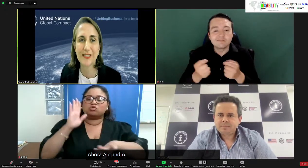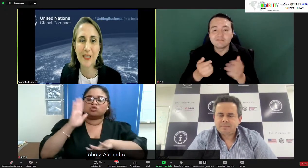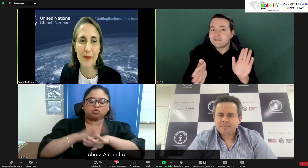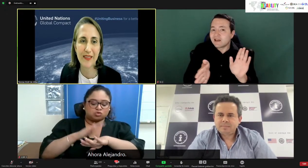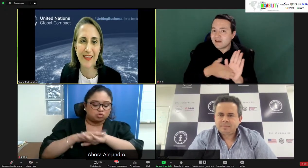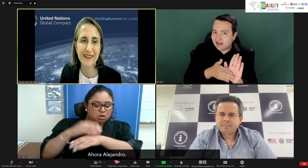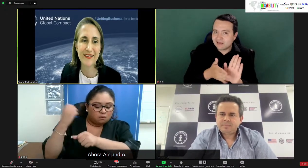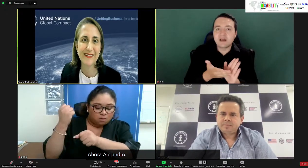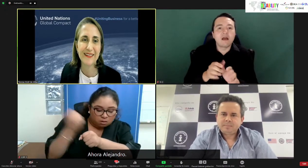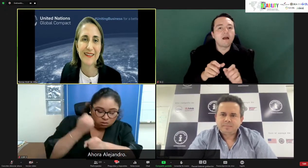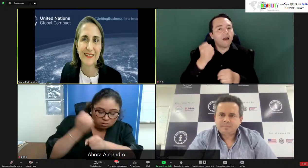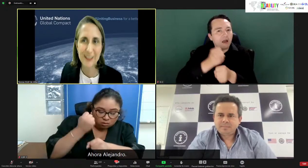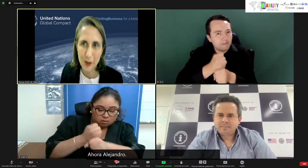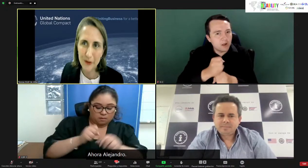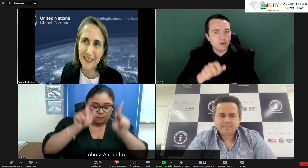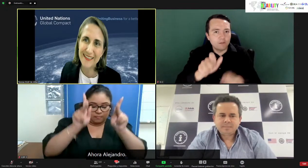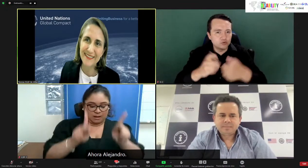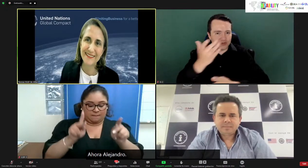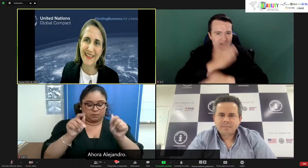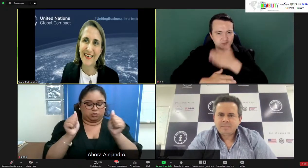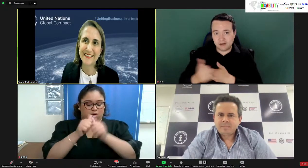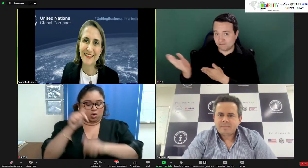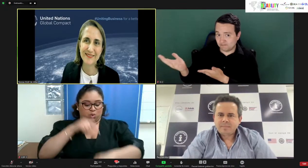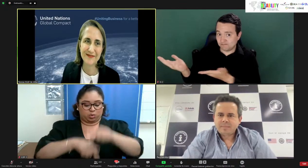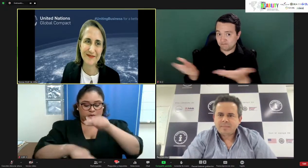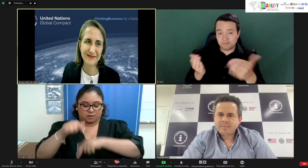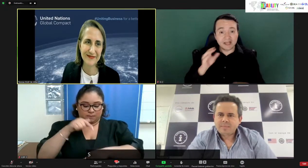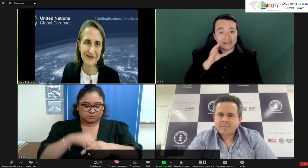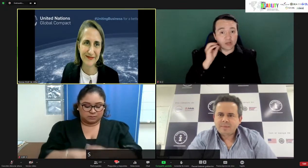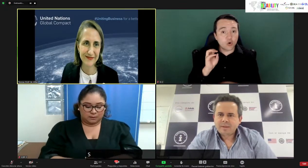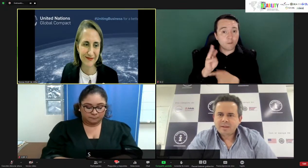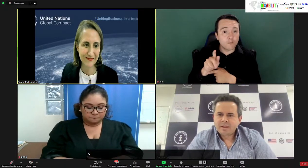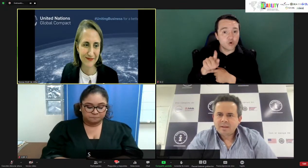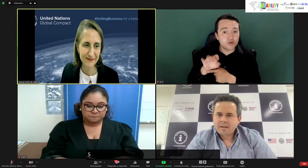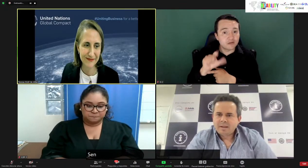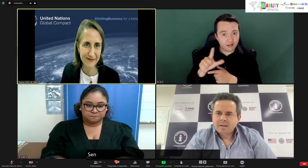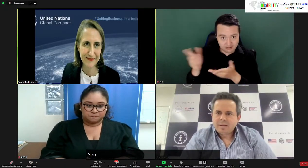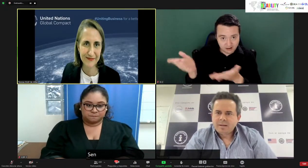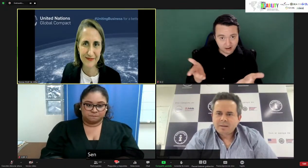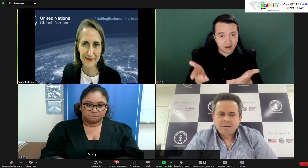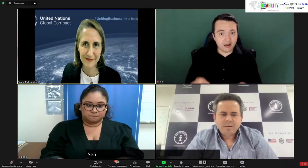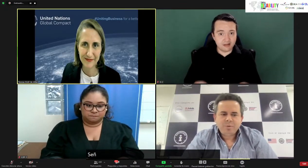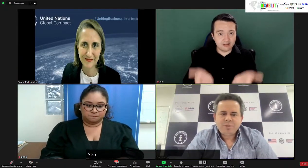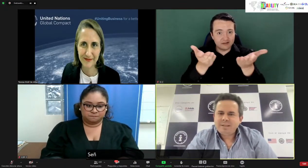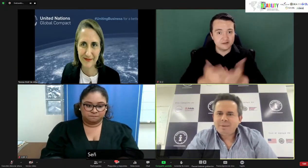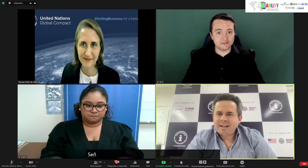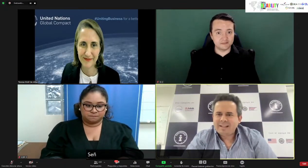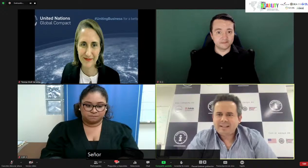of full employment of persons with disabilities mr mantel the floor is yours